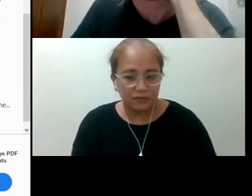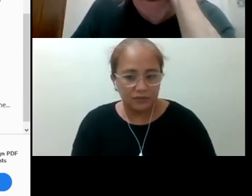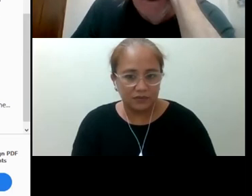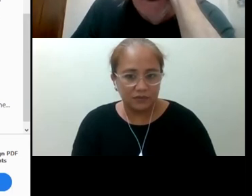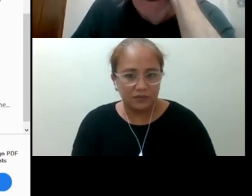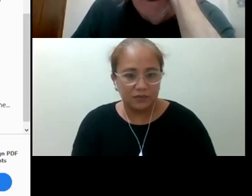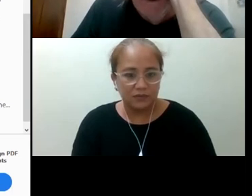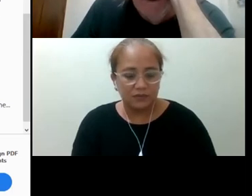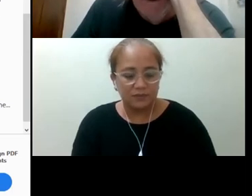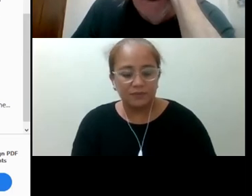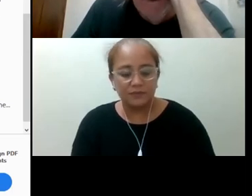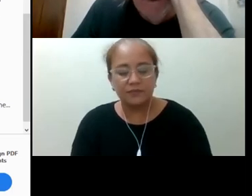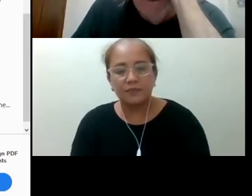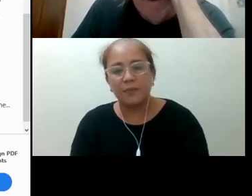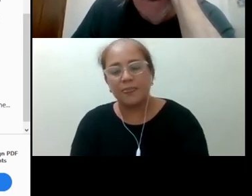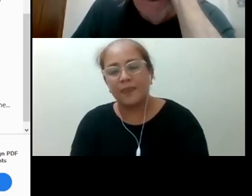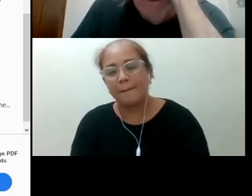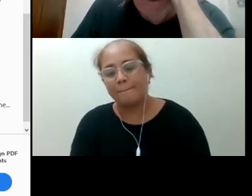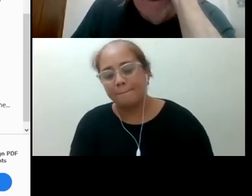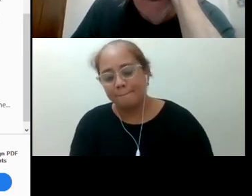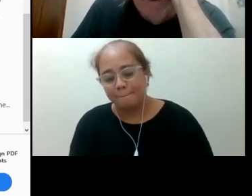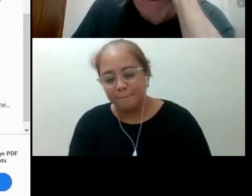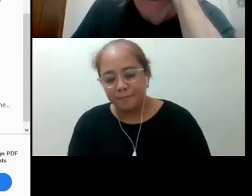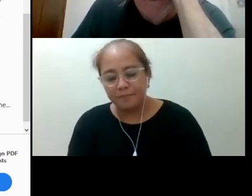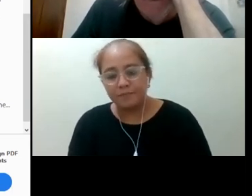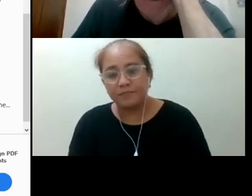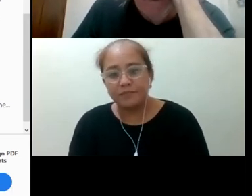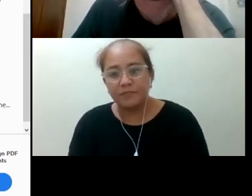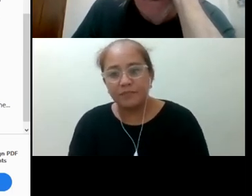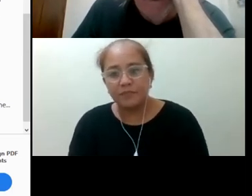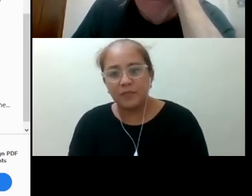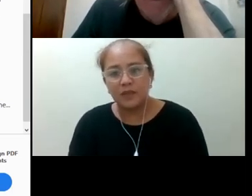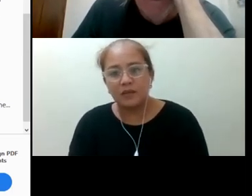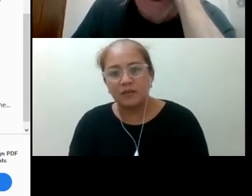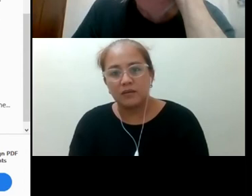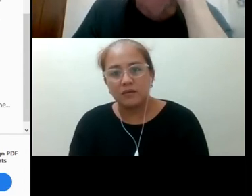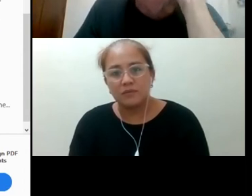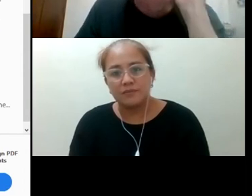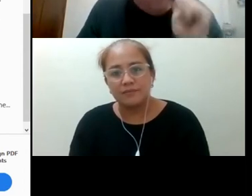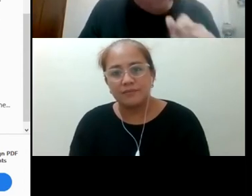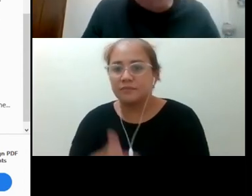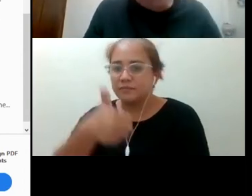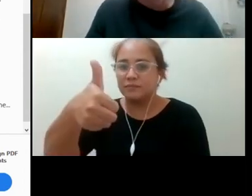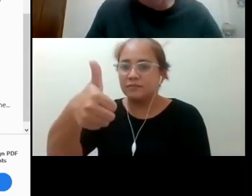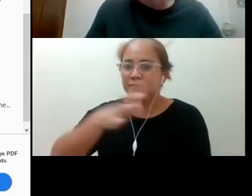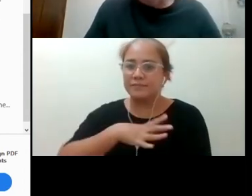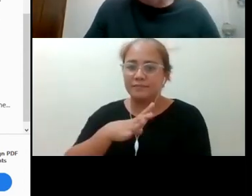and they're not yet done. They're needing some 5 minutes, and then they'll be back. Okay, that's